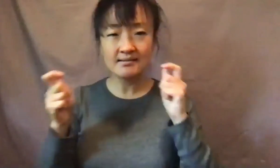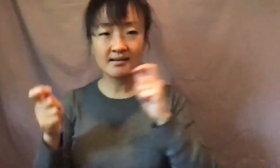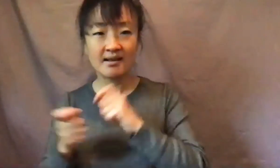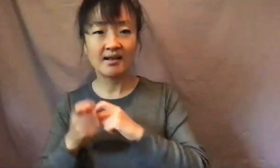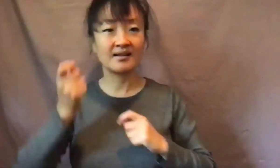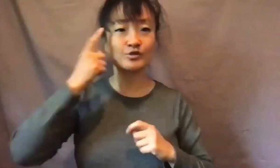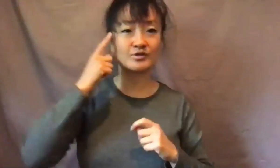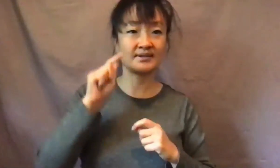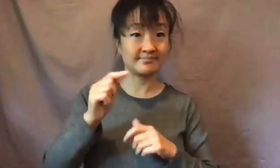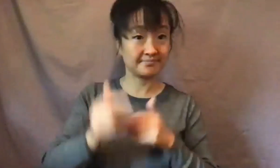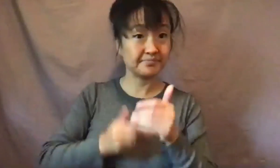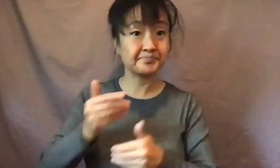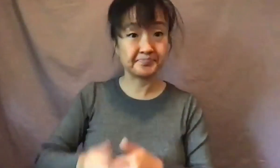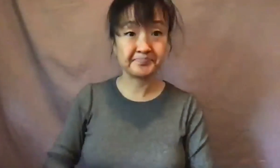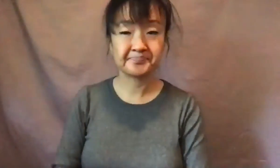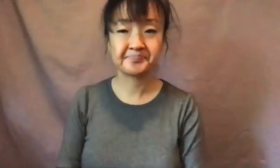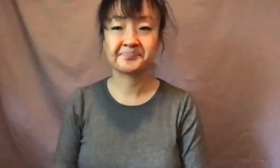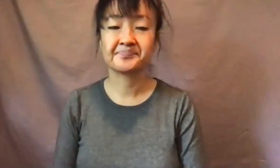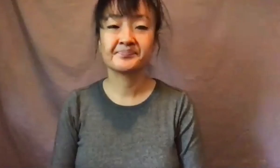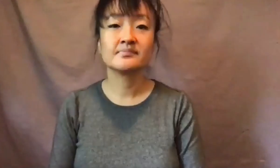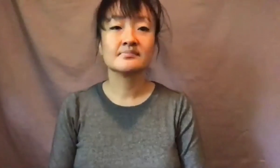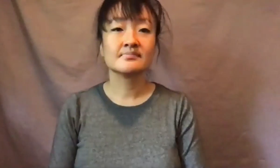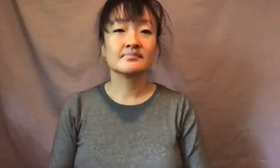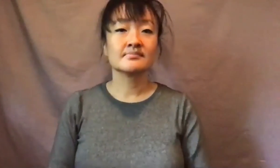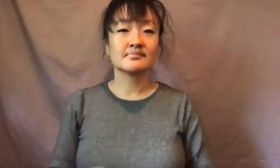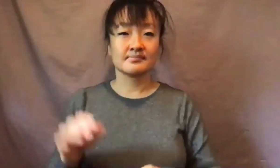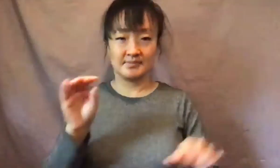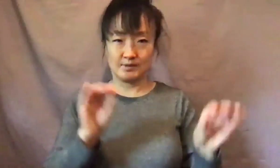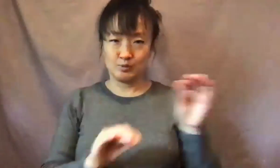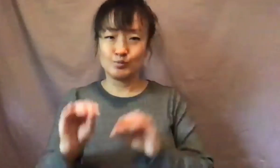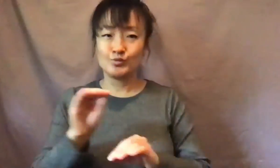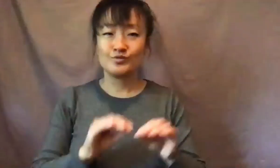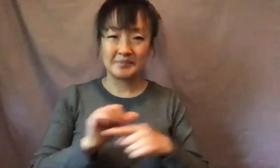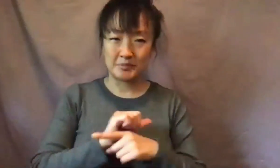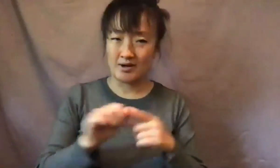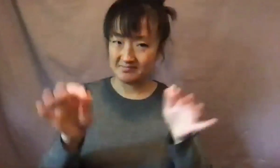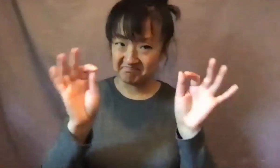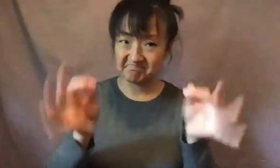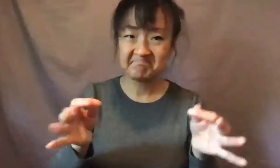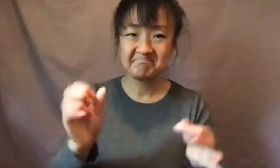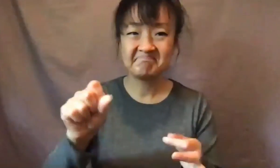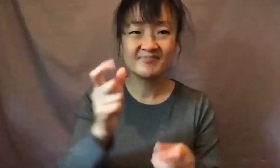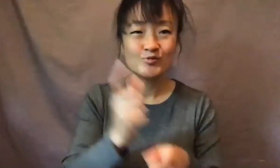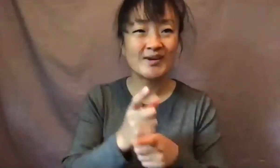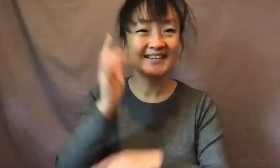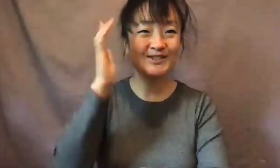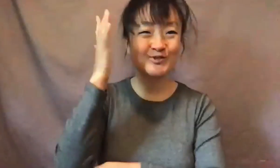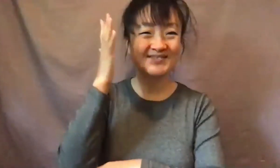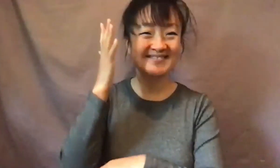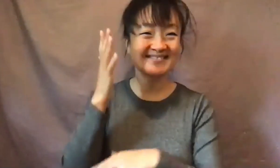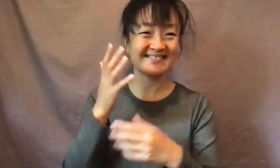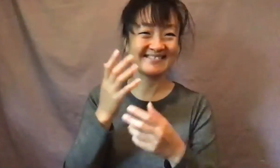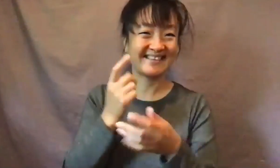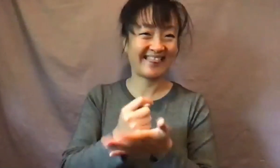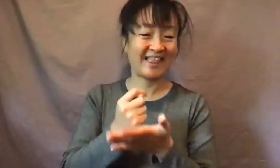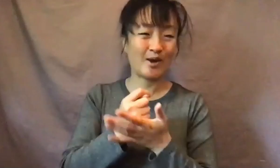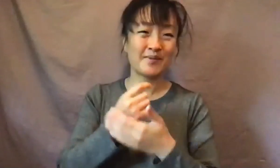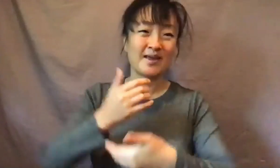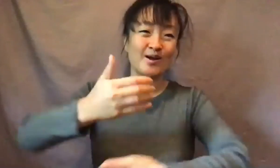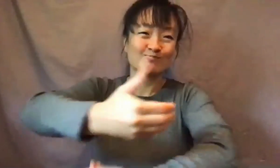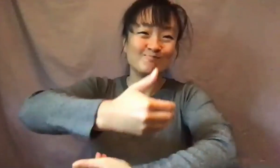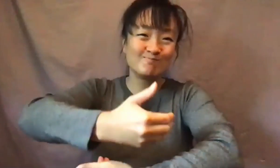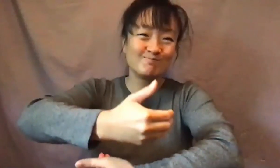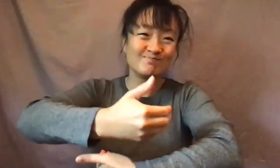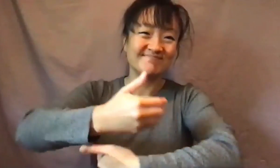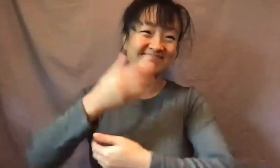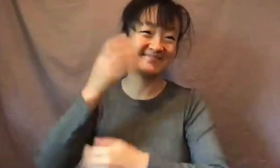this? Movement practices, absolutely. Tree therapy, yeah, hug a tree. So I